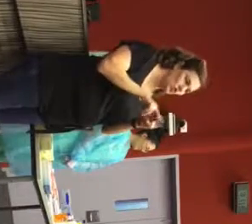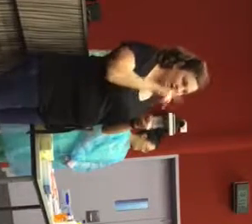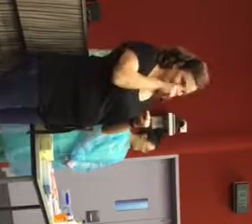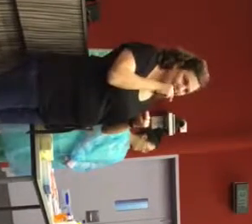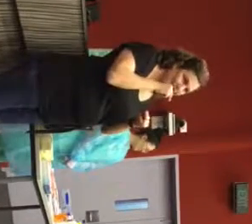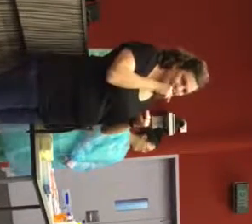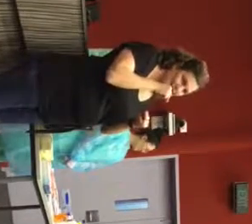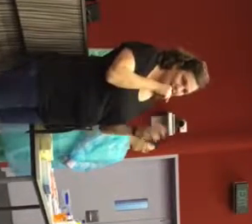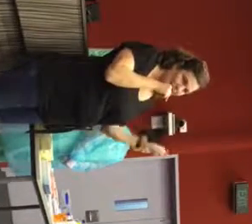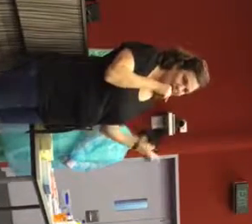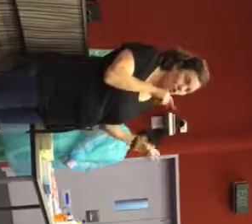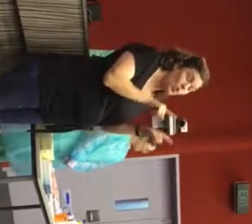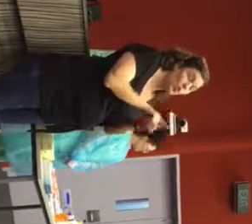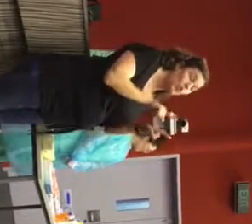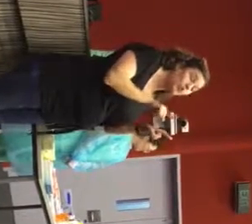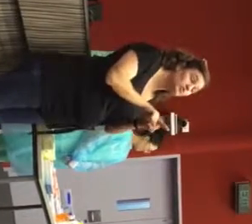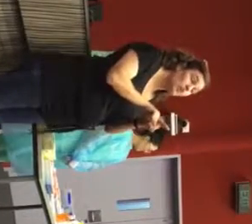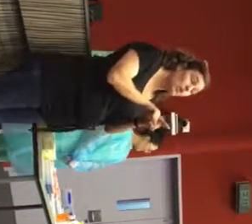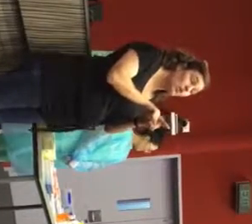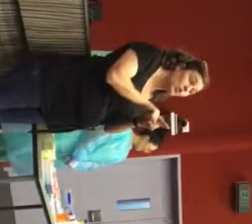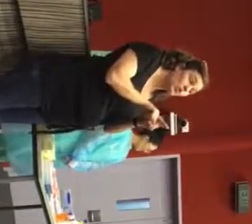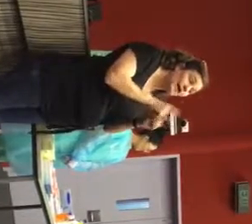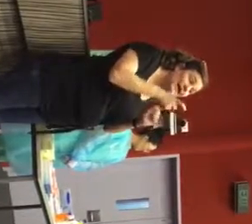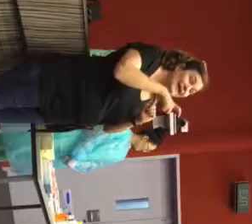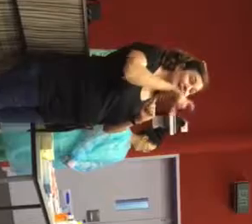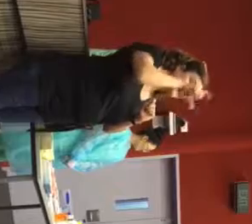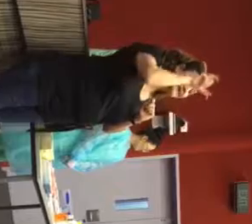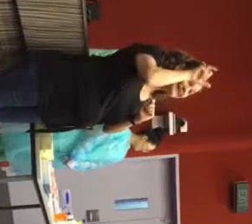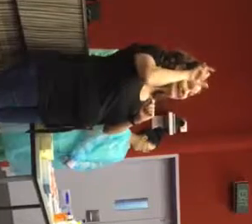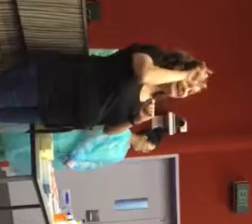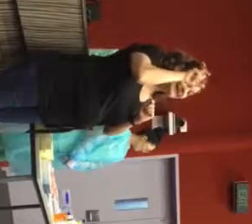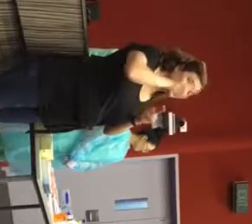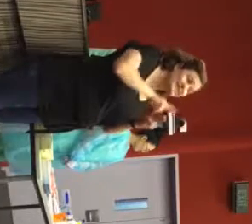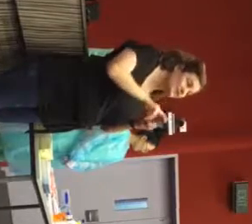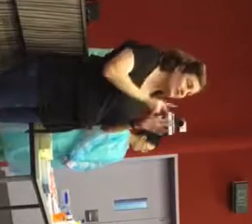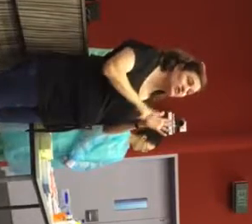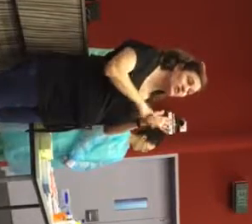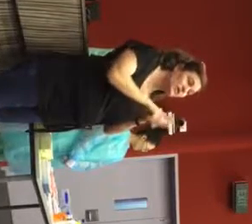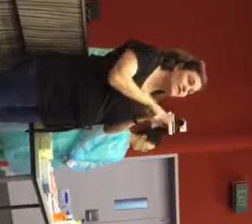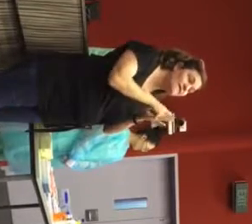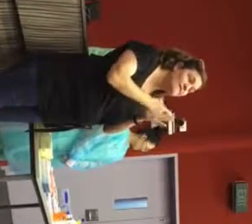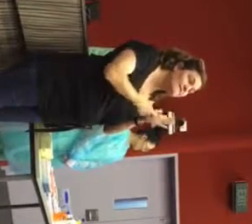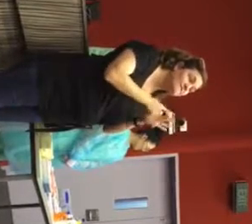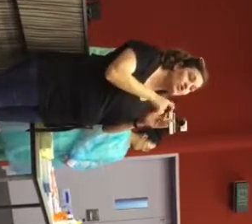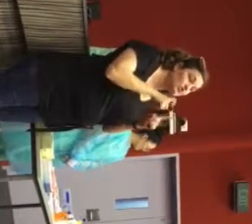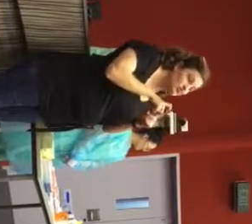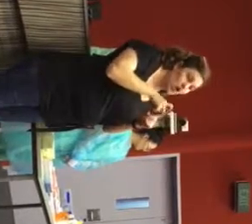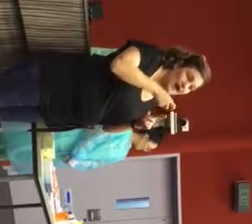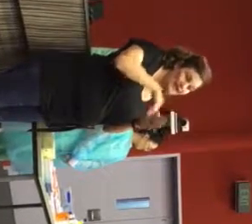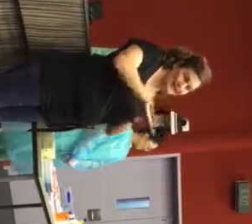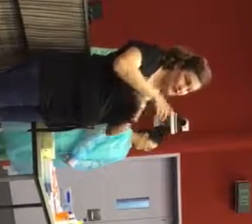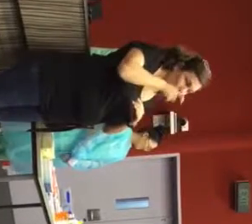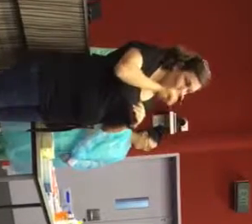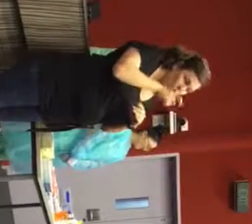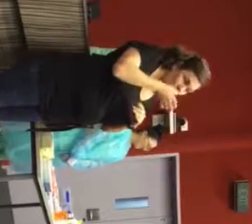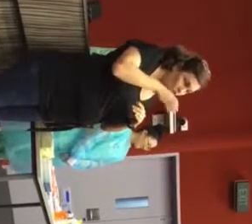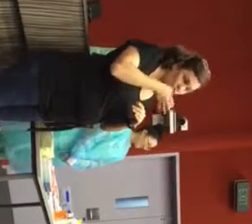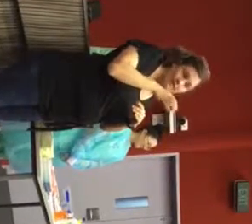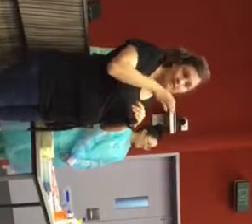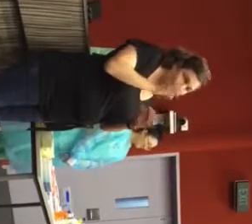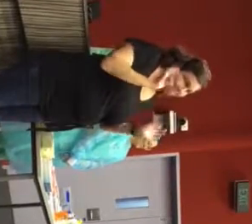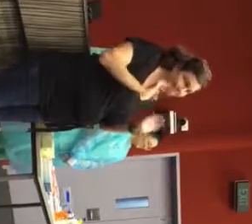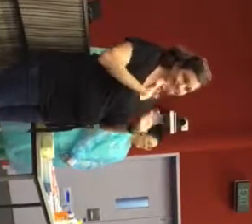would also say is that although Cairns no longer has fluoride in its water supply, to our regret, and to everybody, should be everybody else's